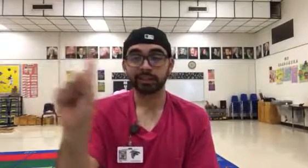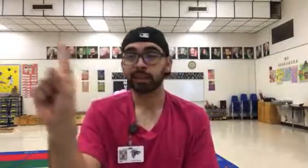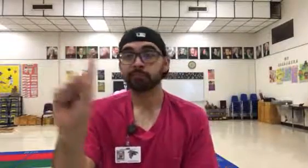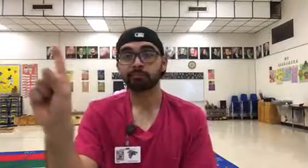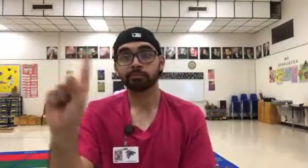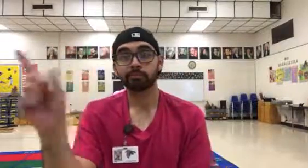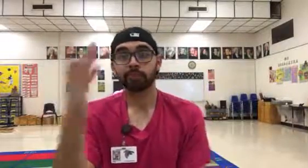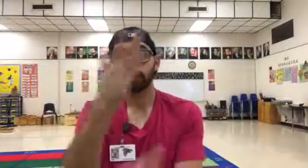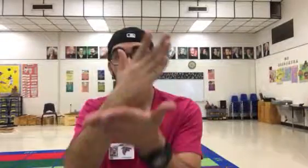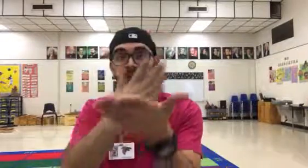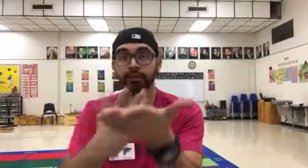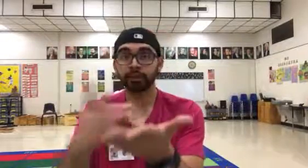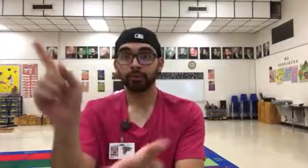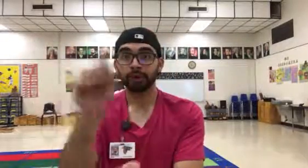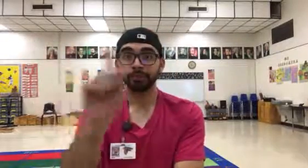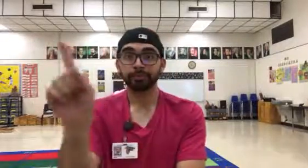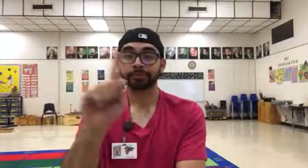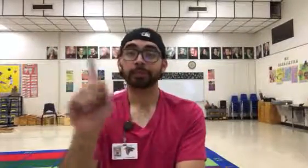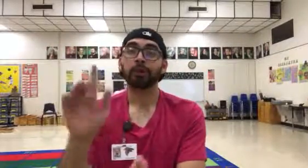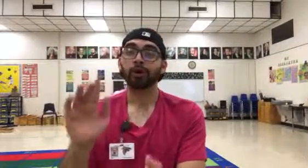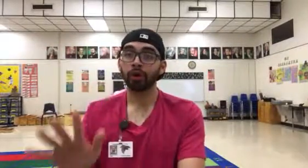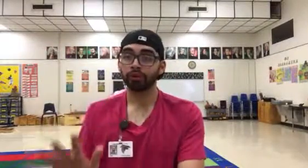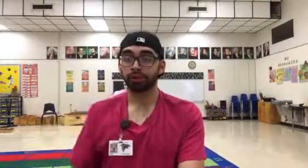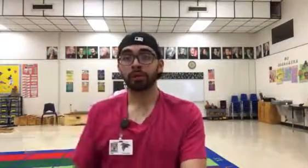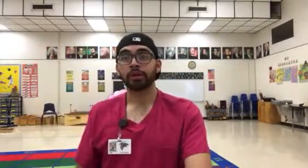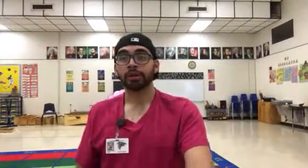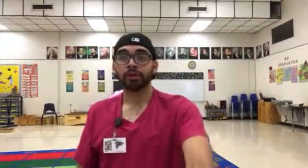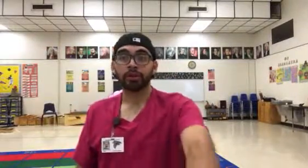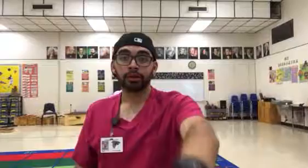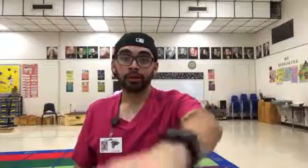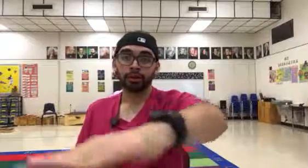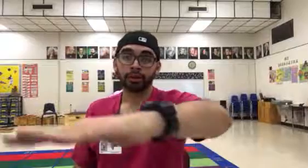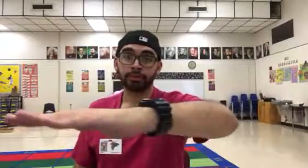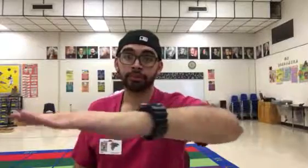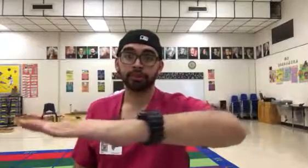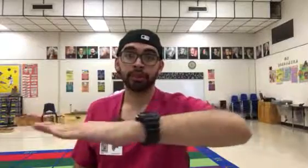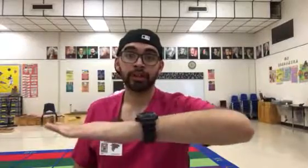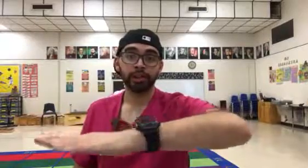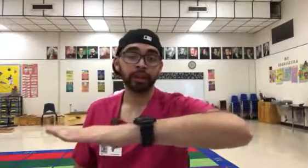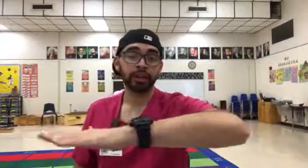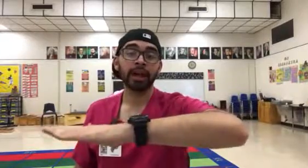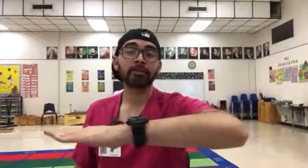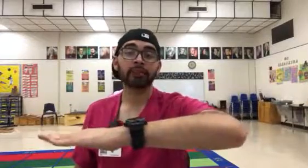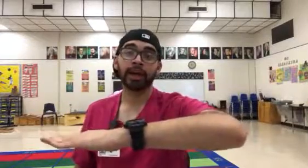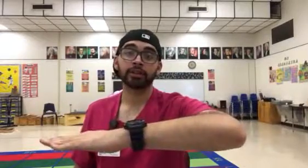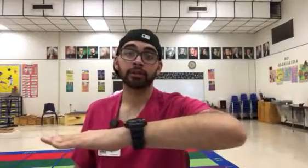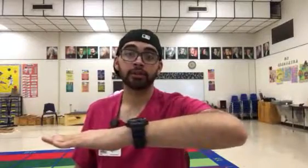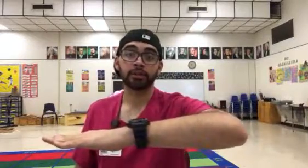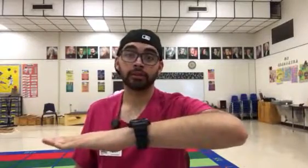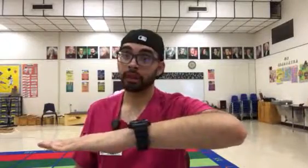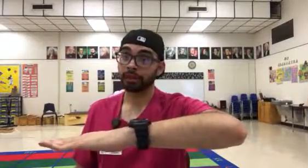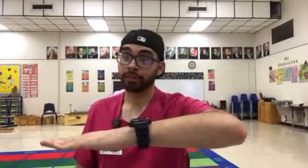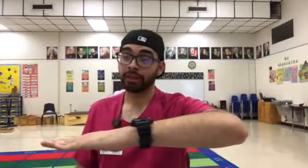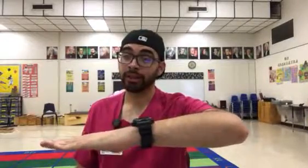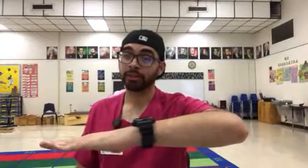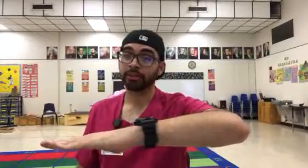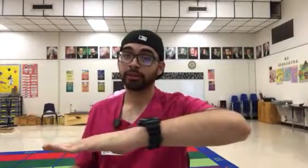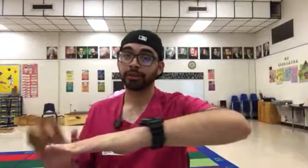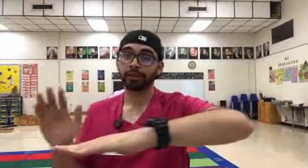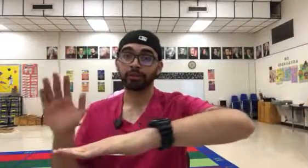side. Somewhere, over. You're gonna put your non-dominant hand flat. Non-dominant hand, and with